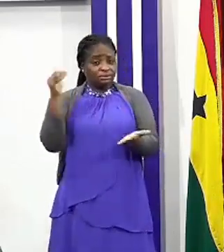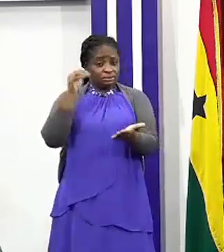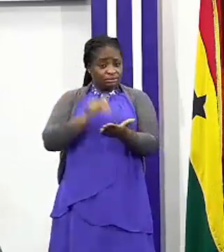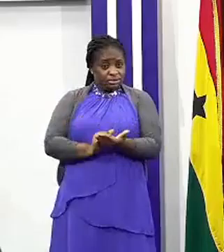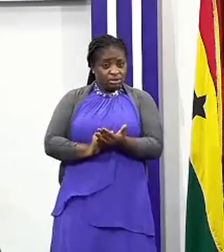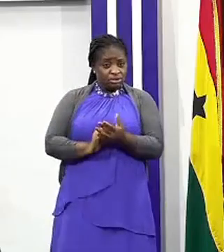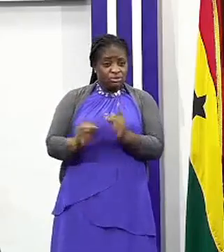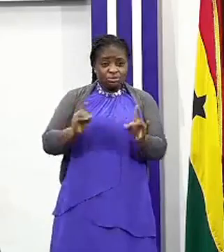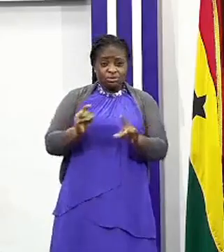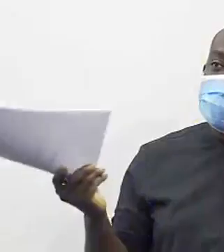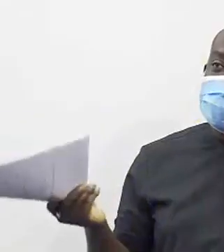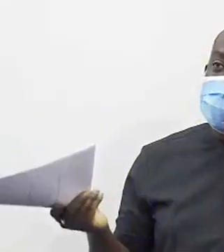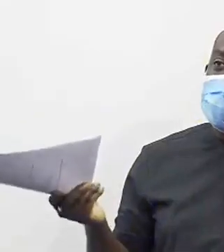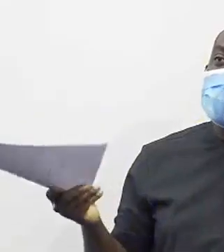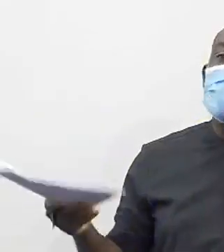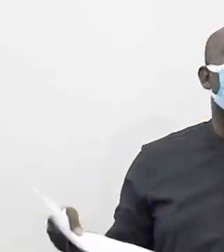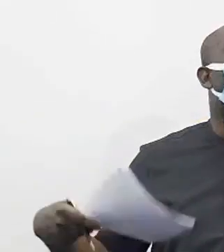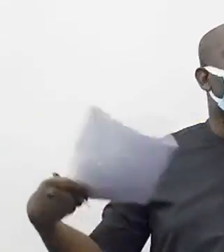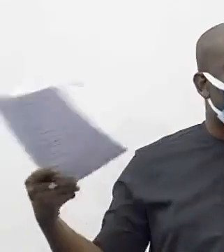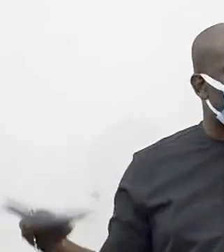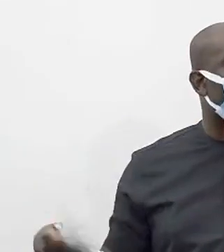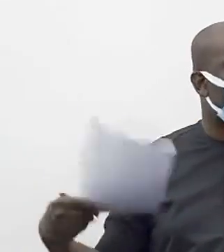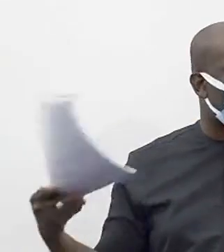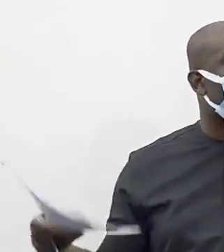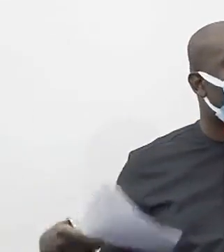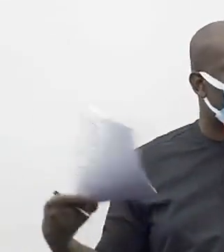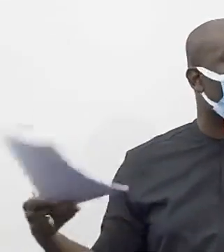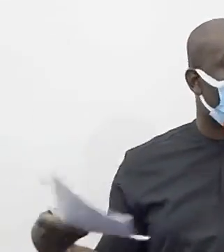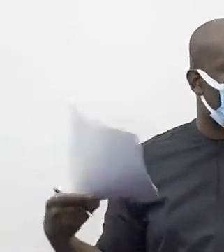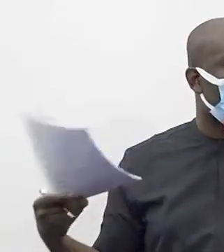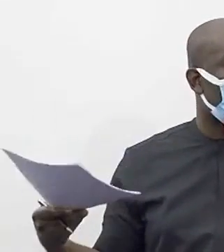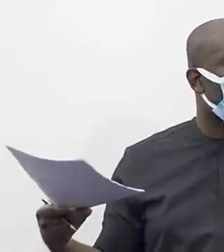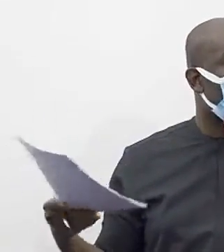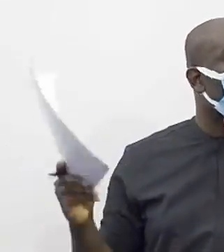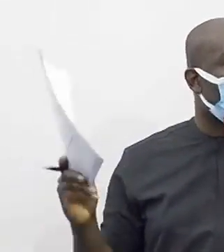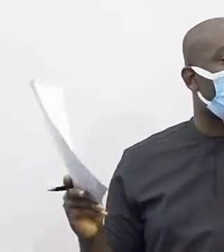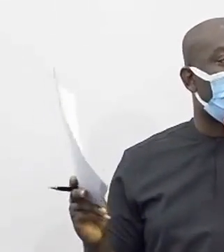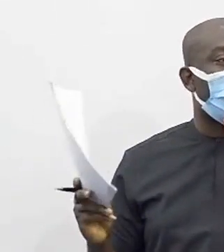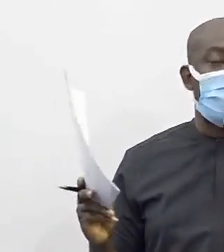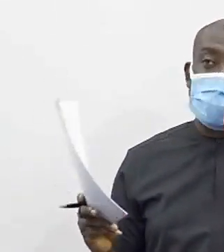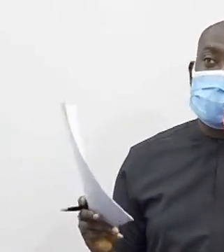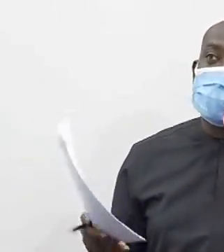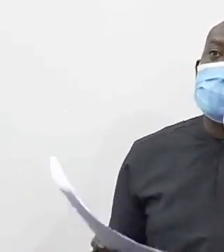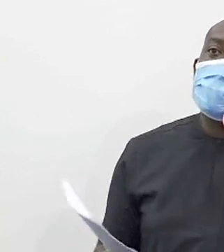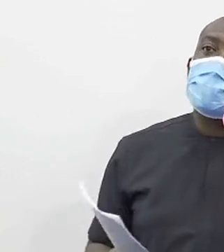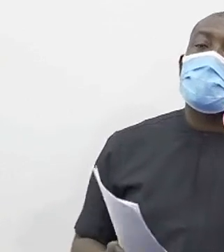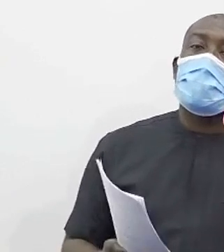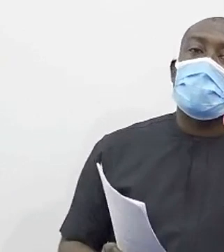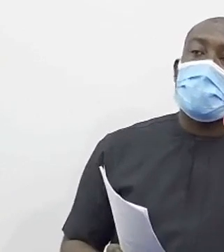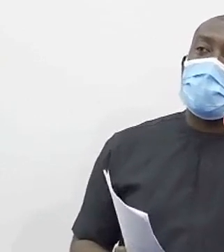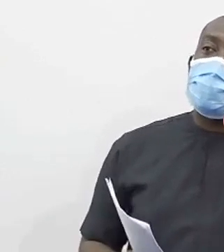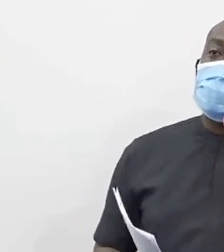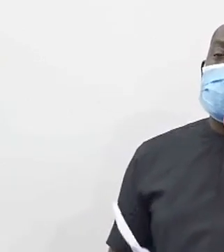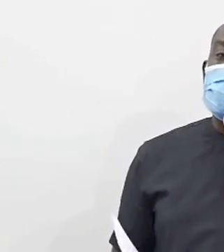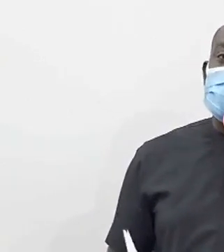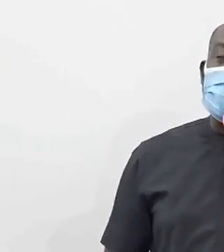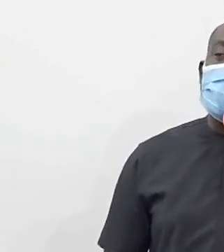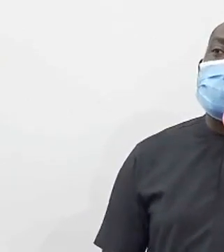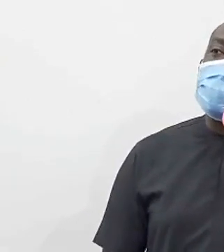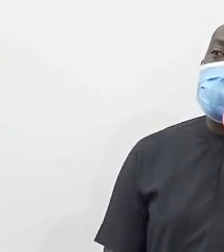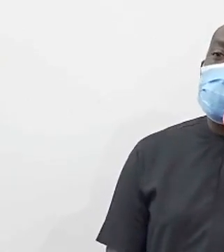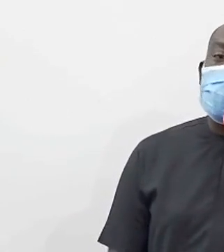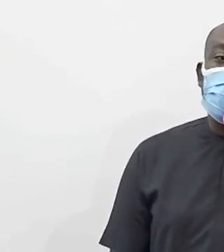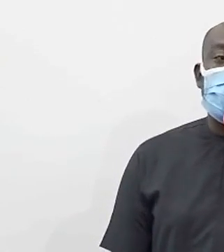this because not all of us scientists, etc. Yes. But many of us are expressing opinions. Yes. So it's important we get educated.